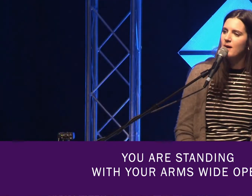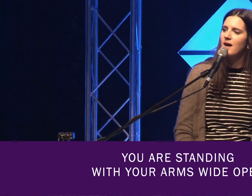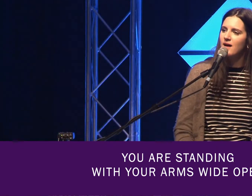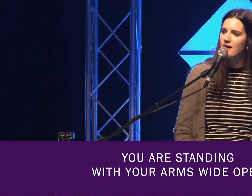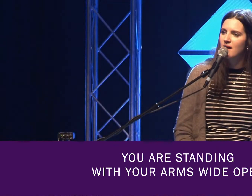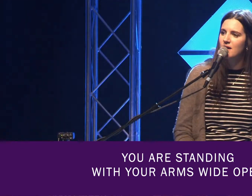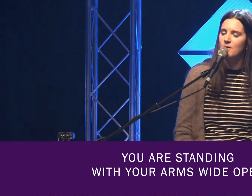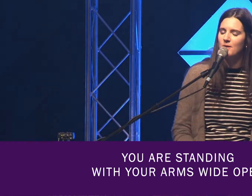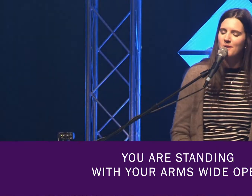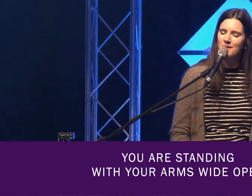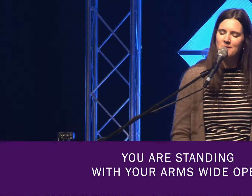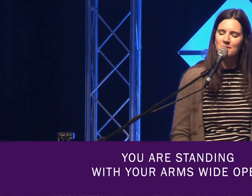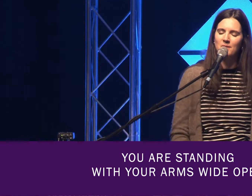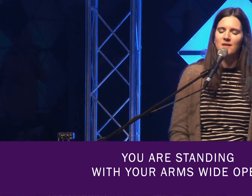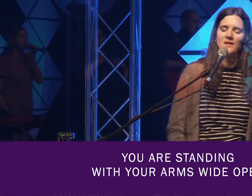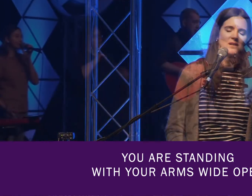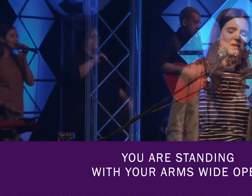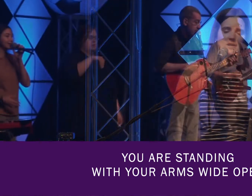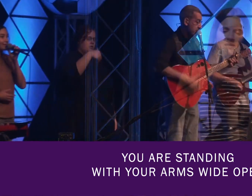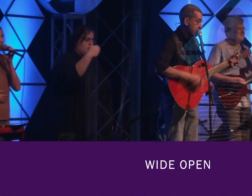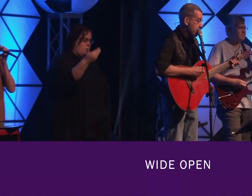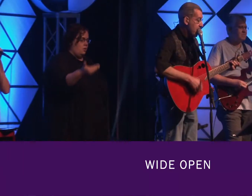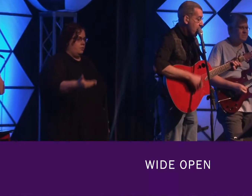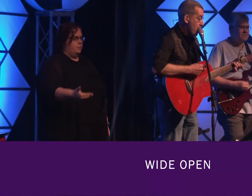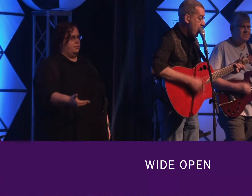arms wide open,